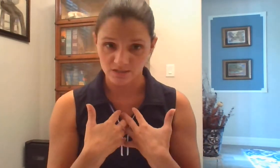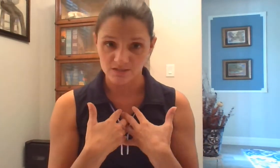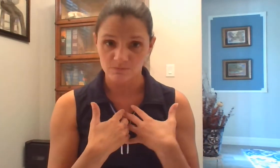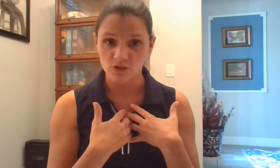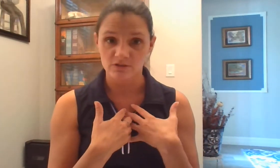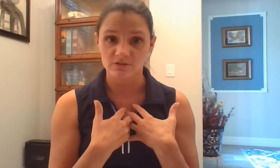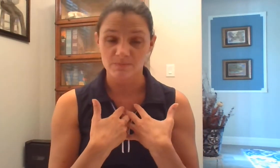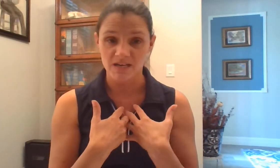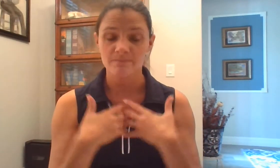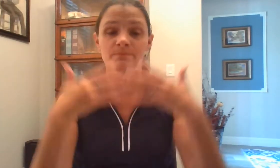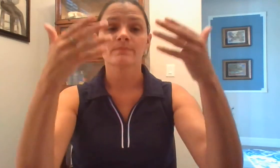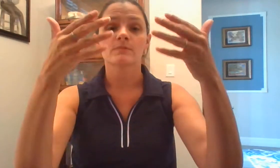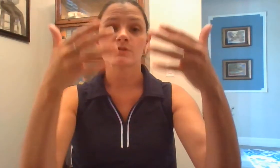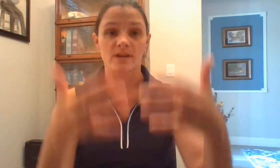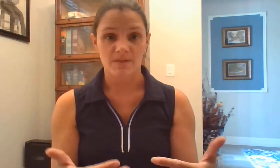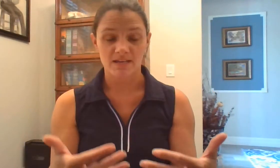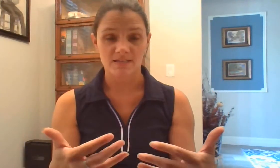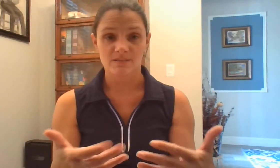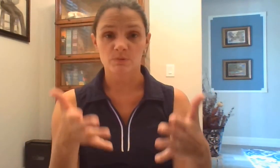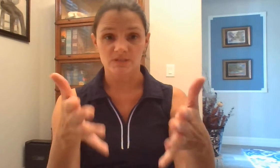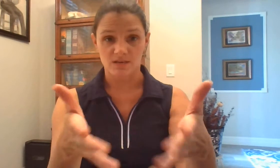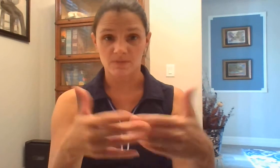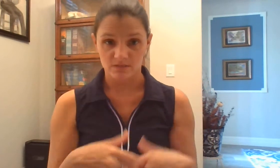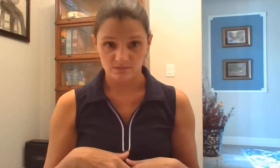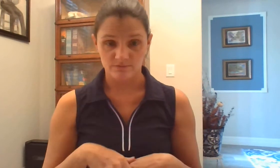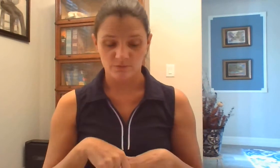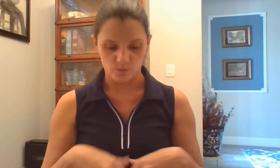the same gender as me, so I can make it a simple statement forward.